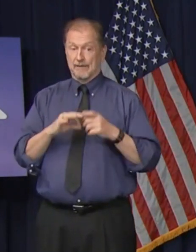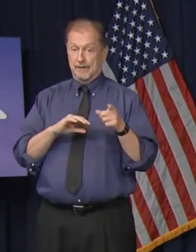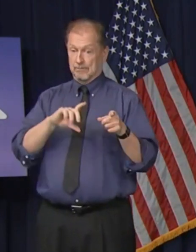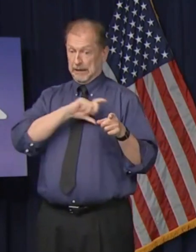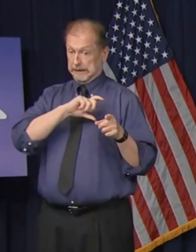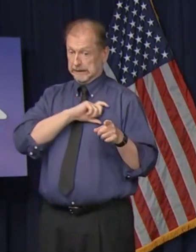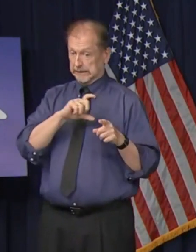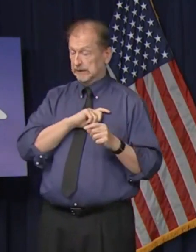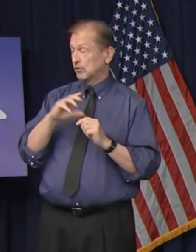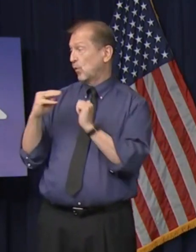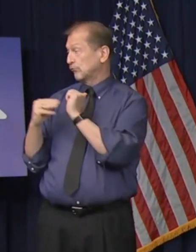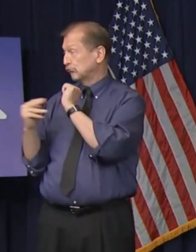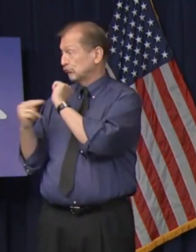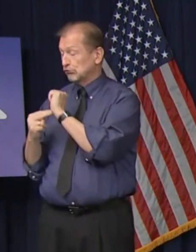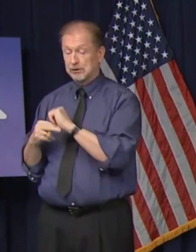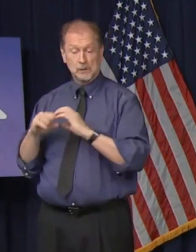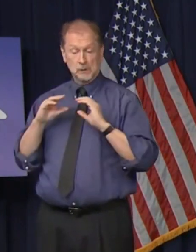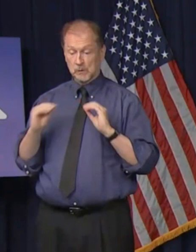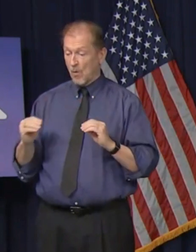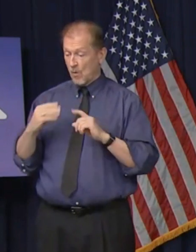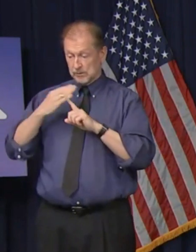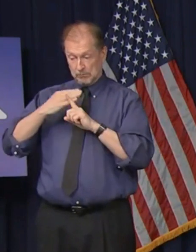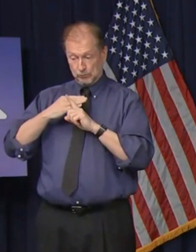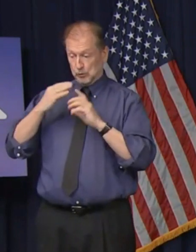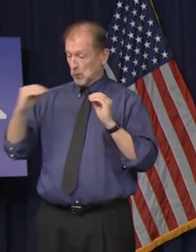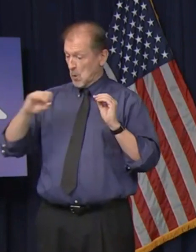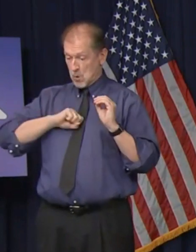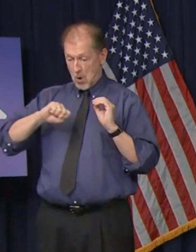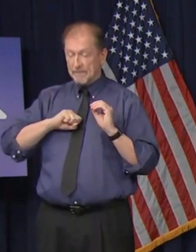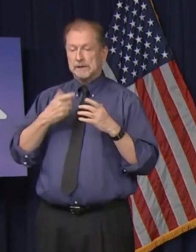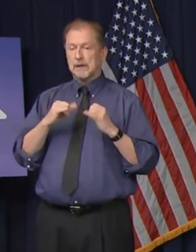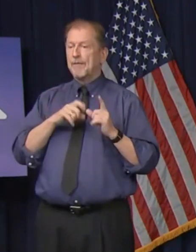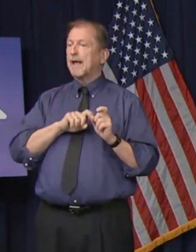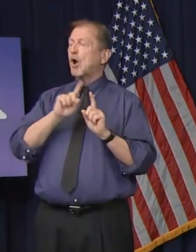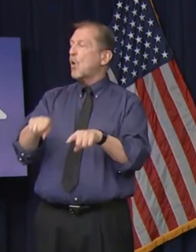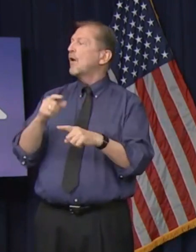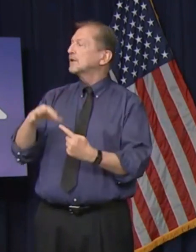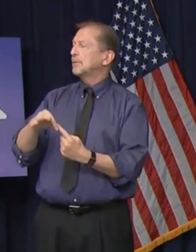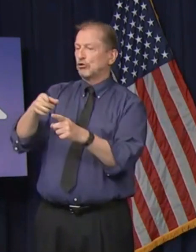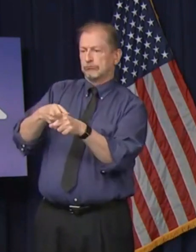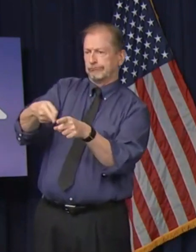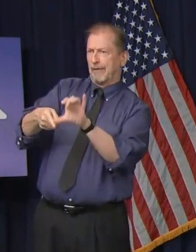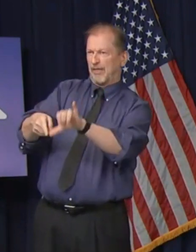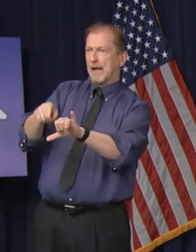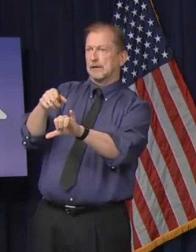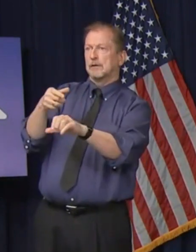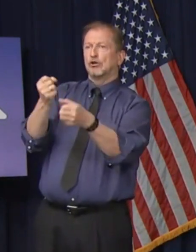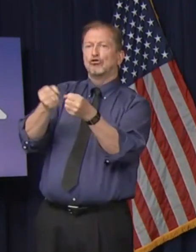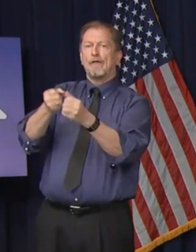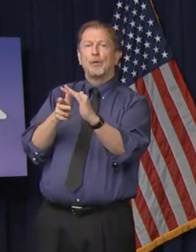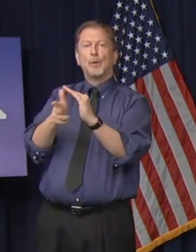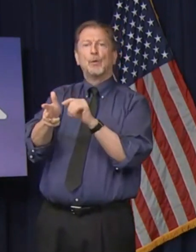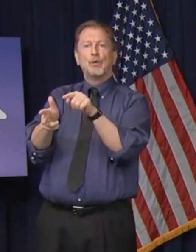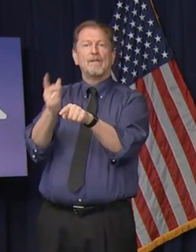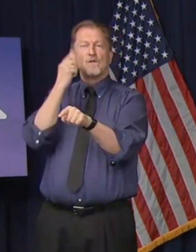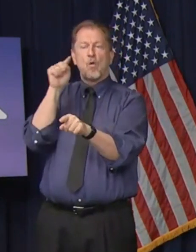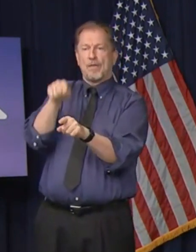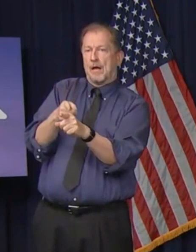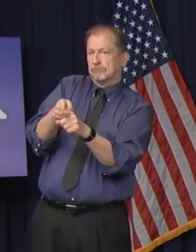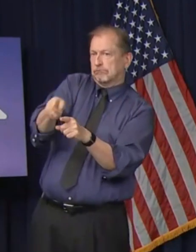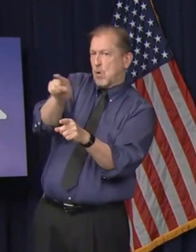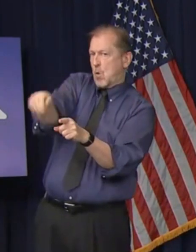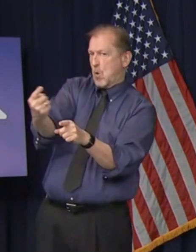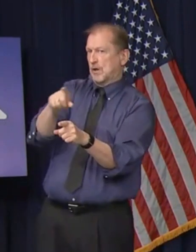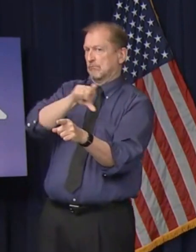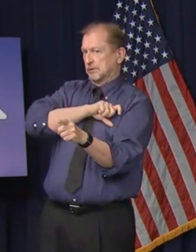tested without those symptoms. So I didn't, if I misspoke yesterday, that was